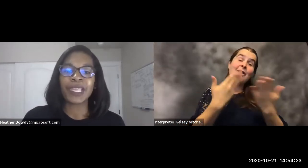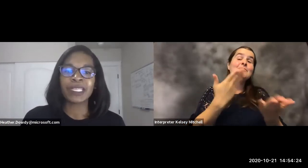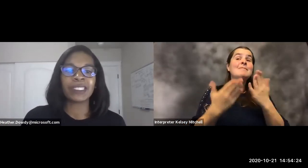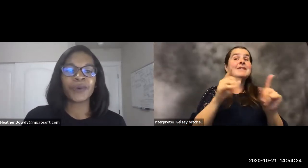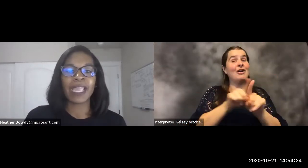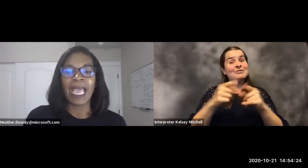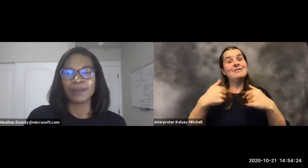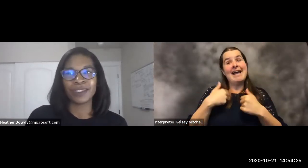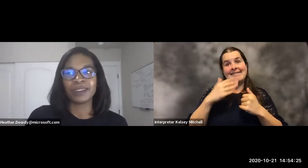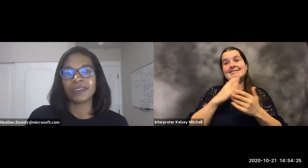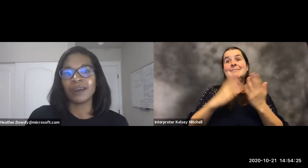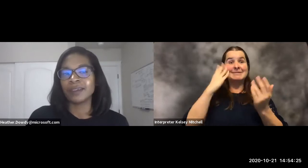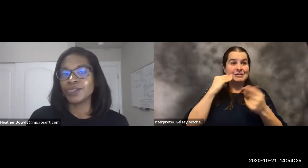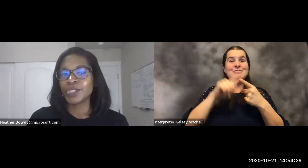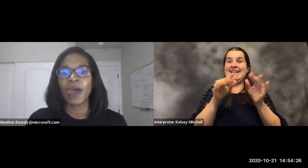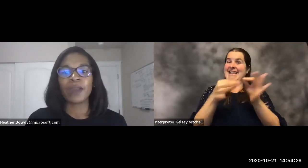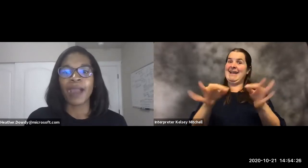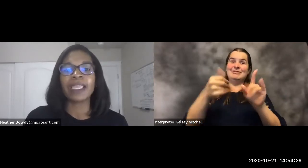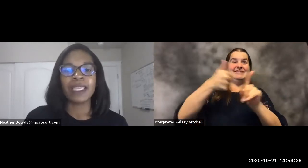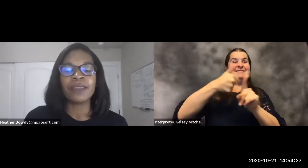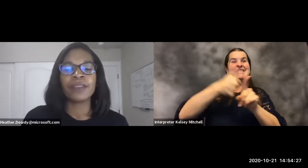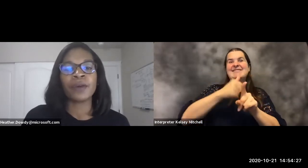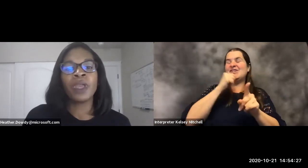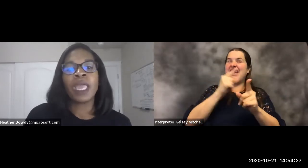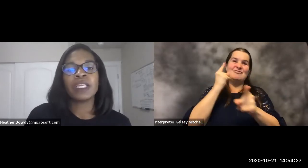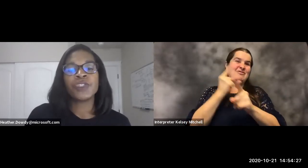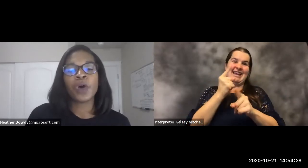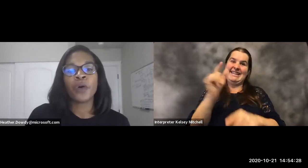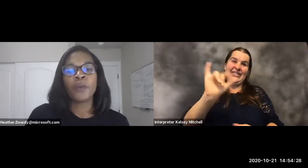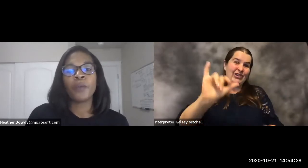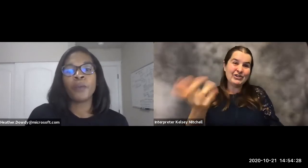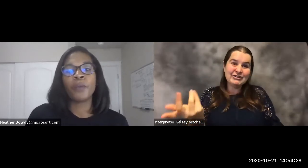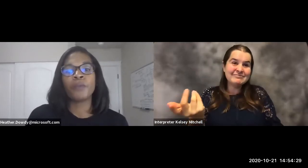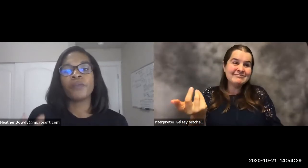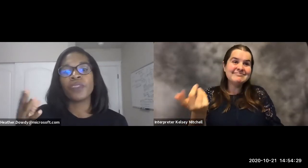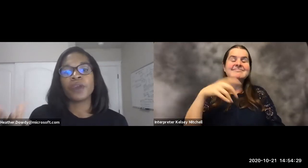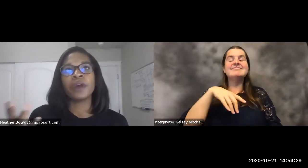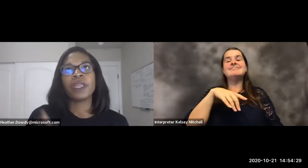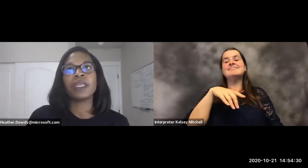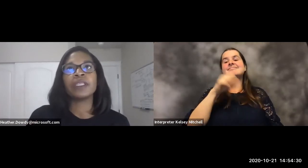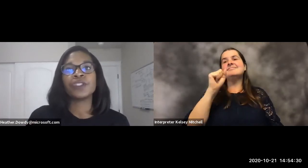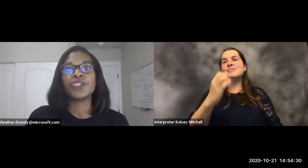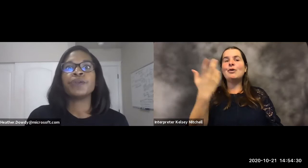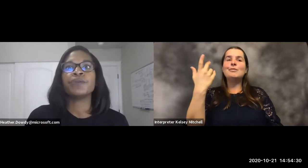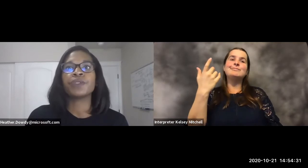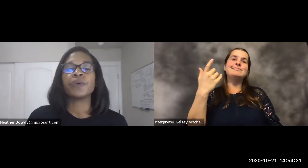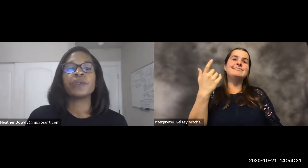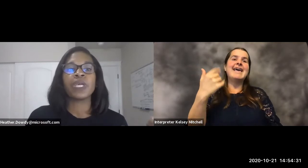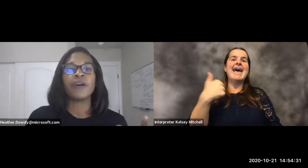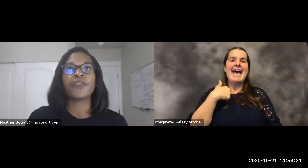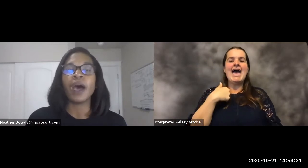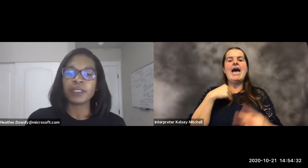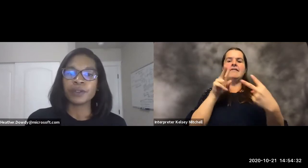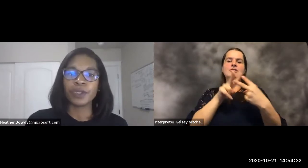your experiences where captions aren't just quite right either. And so there is two